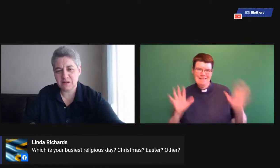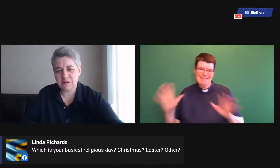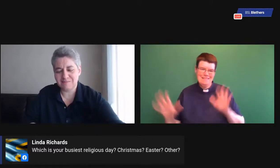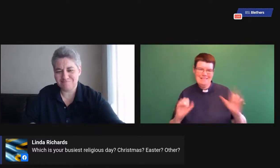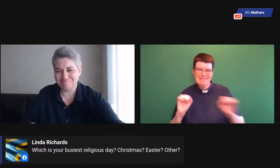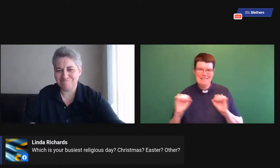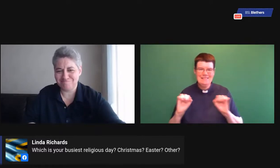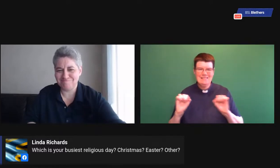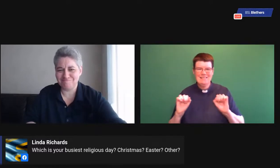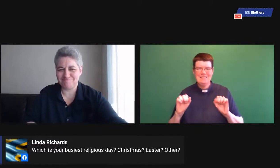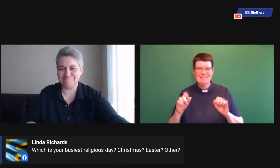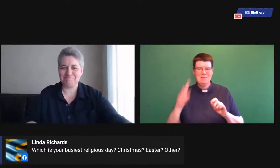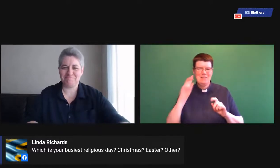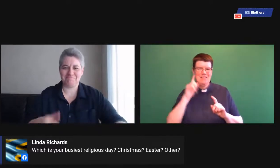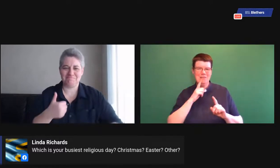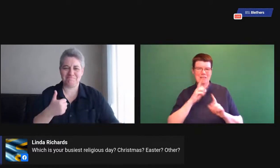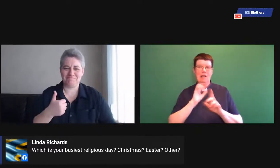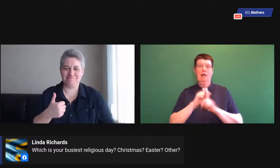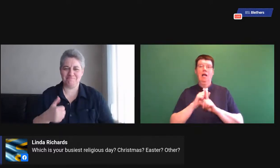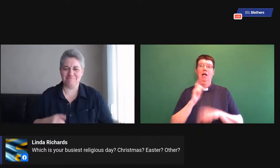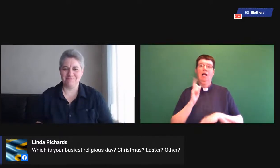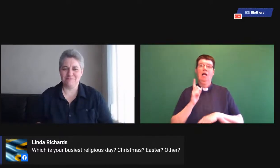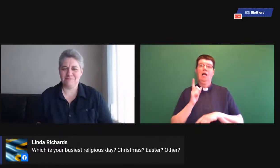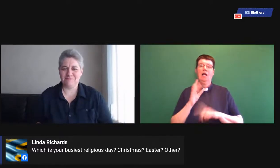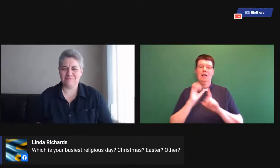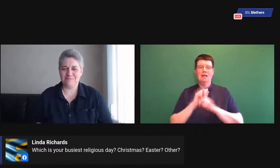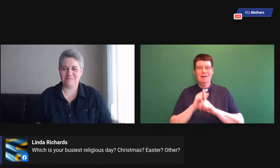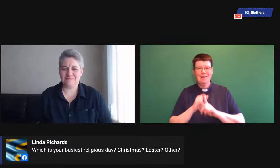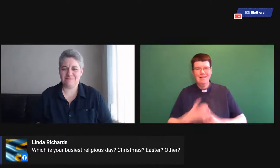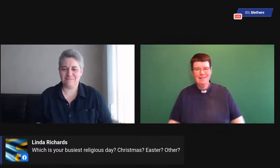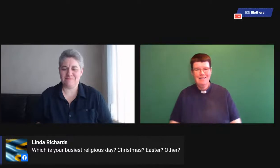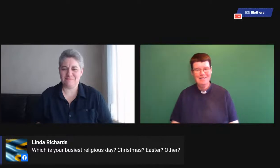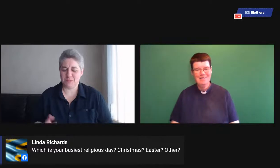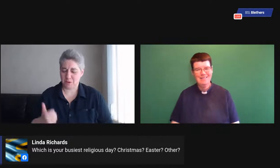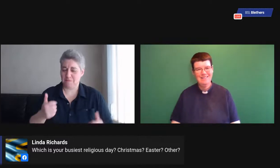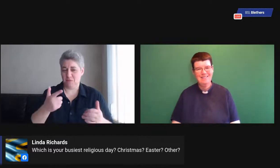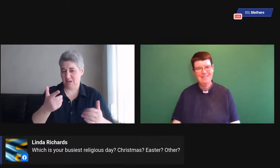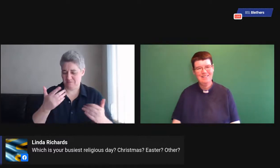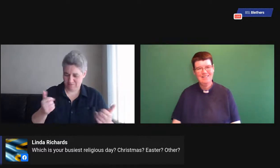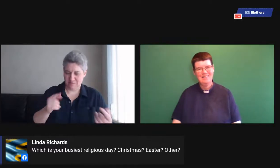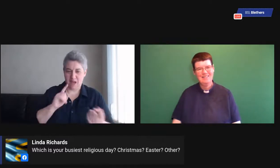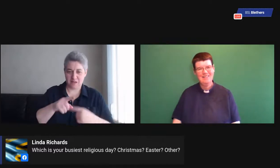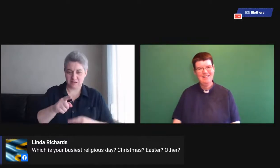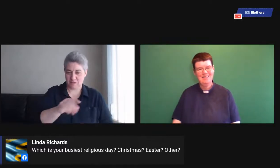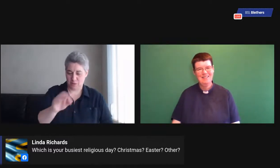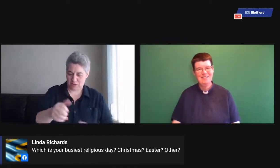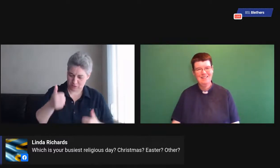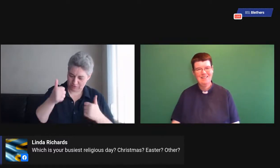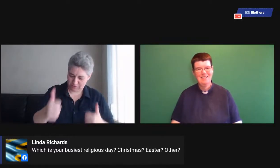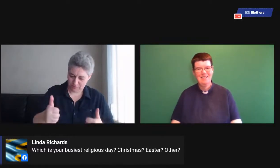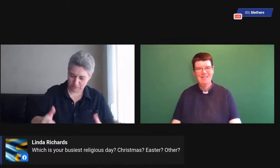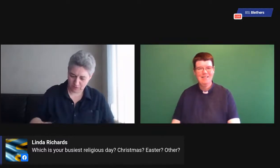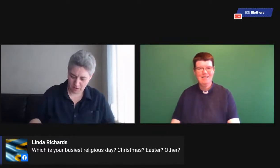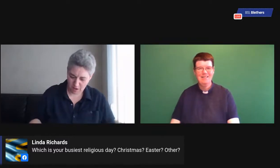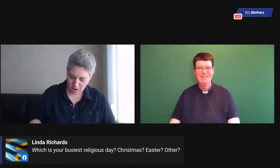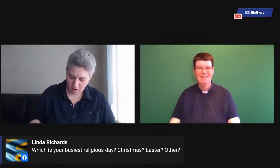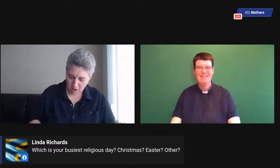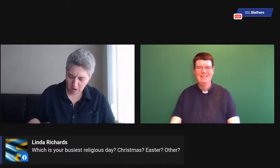try and, get acting and doing some drama and getting the hearing people to sort of pick up what was going on